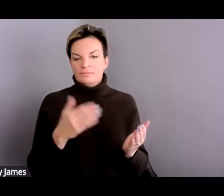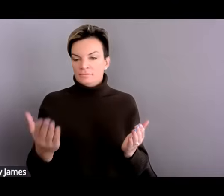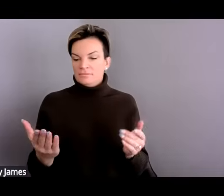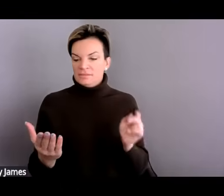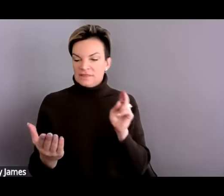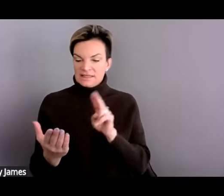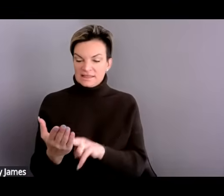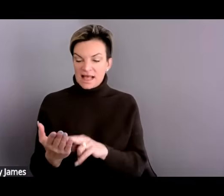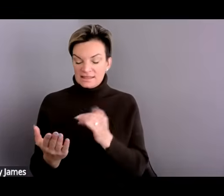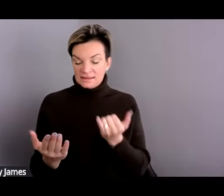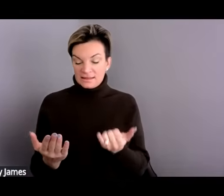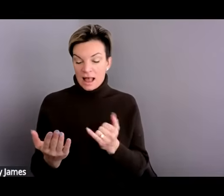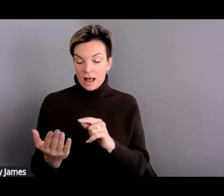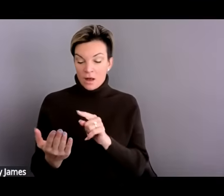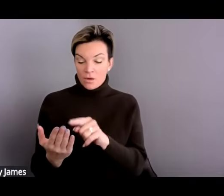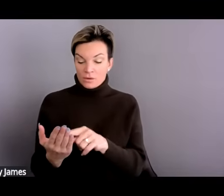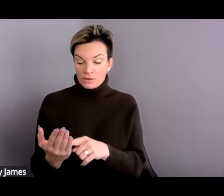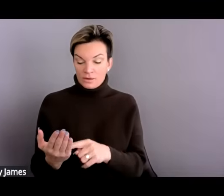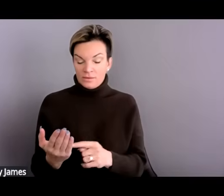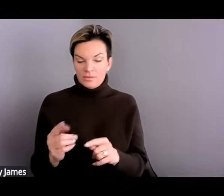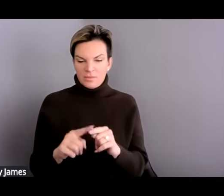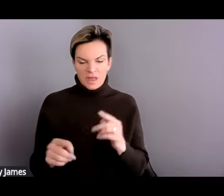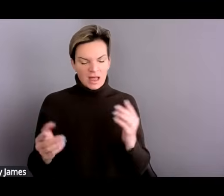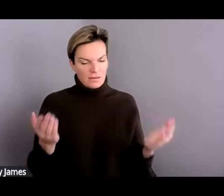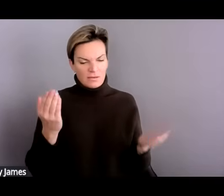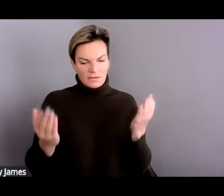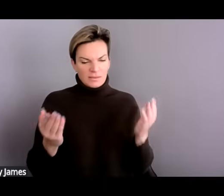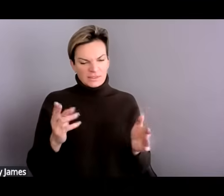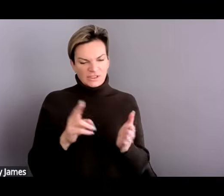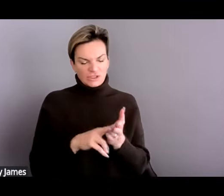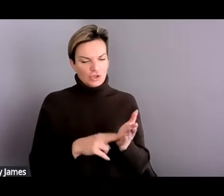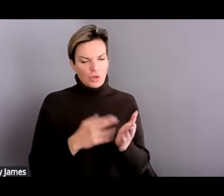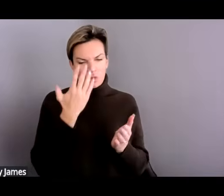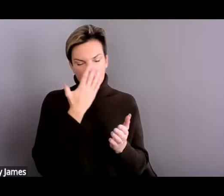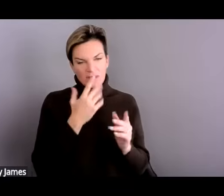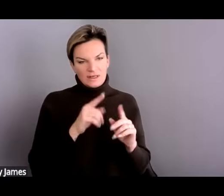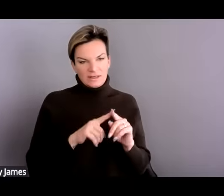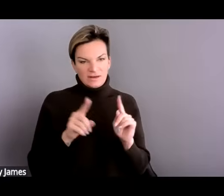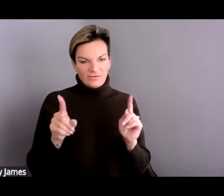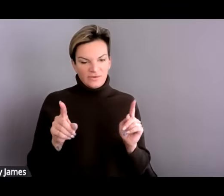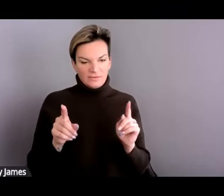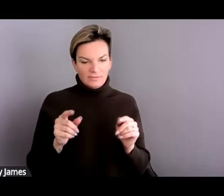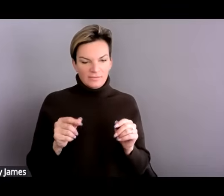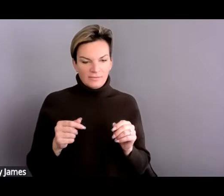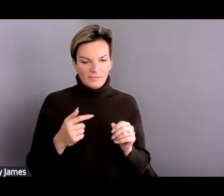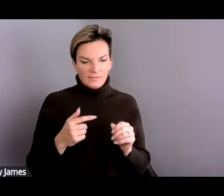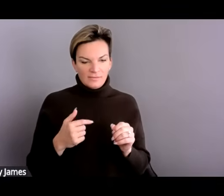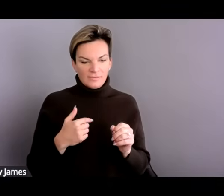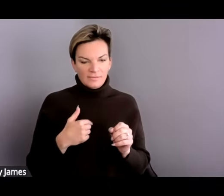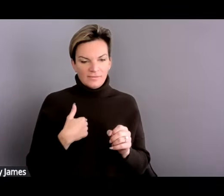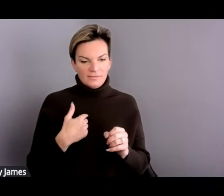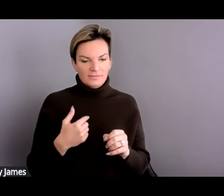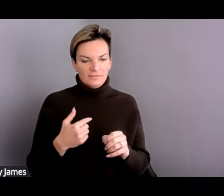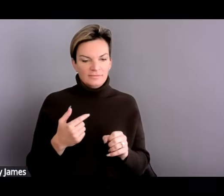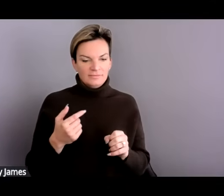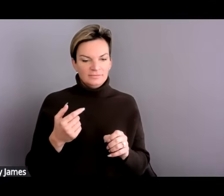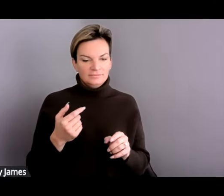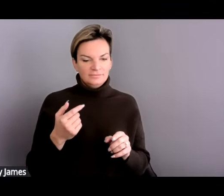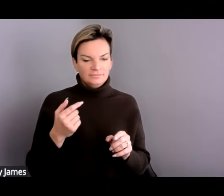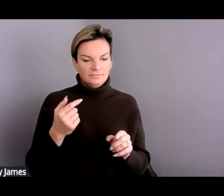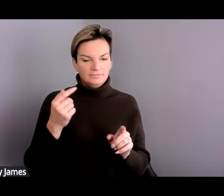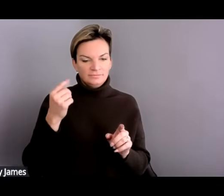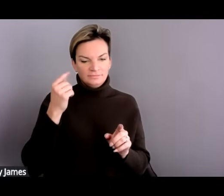petition now, but the signatures are different. And so I think you're going to get challenges along that